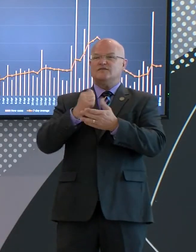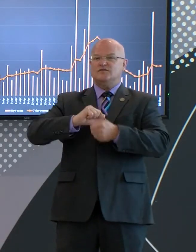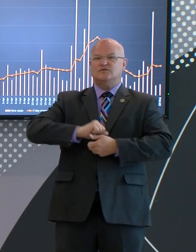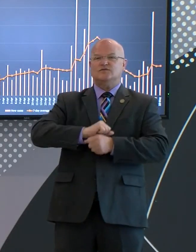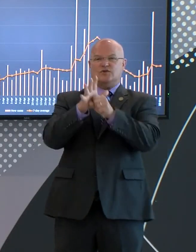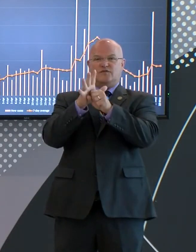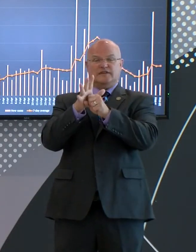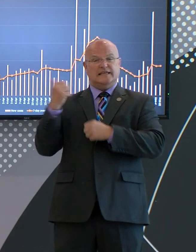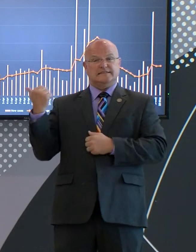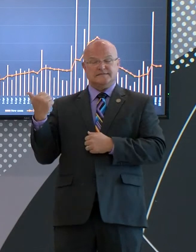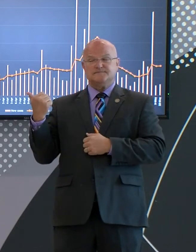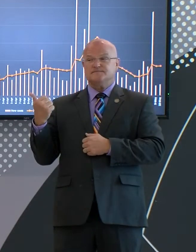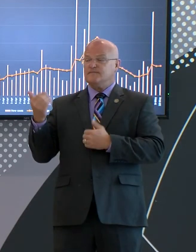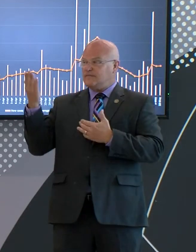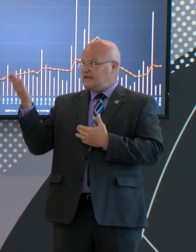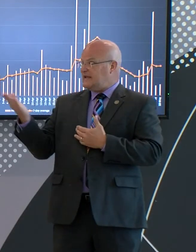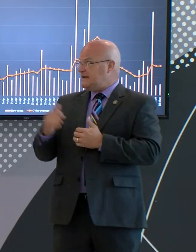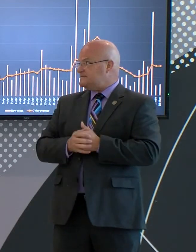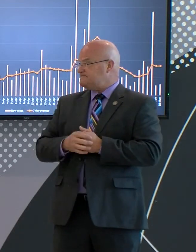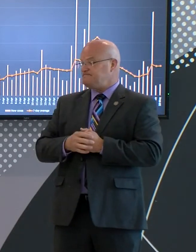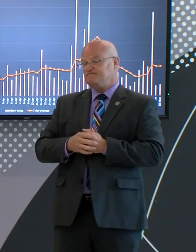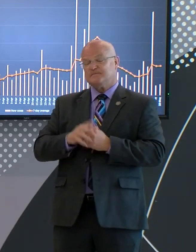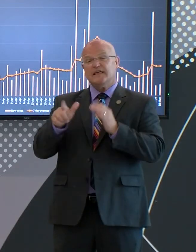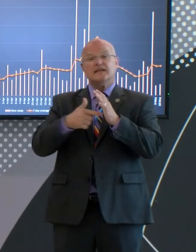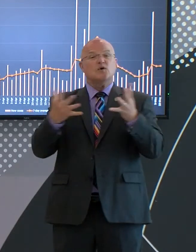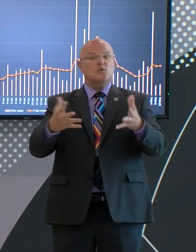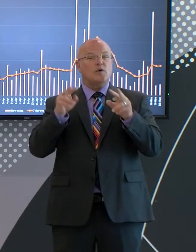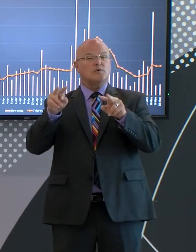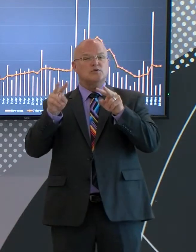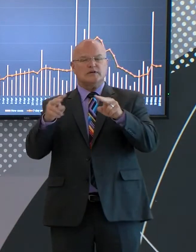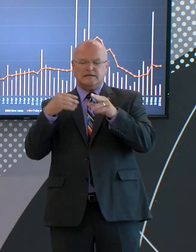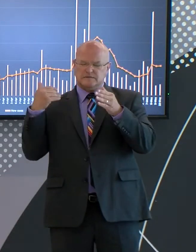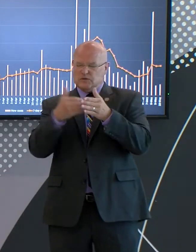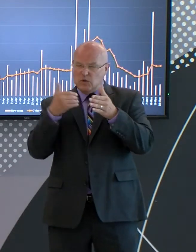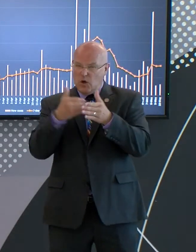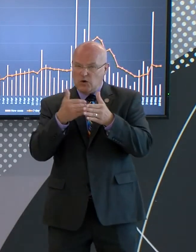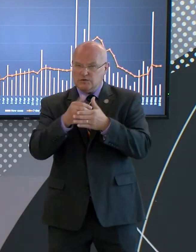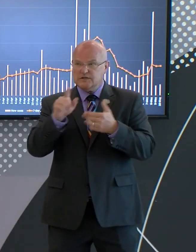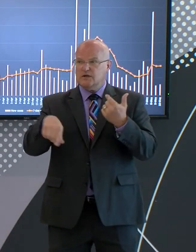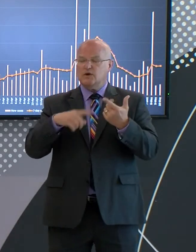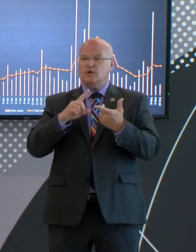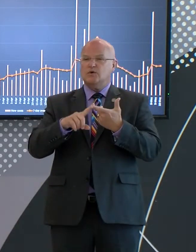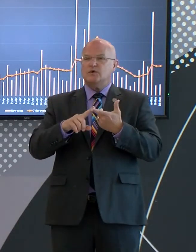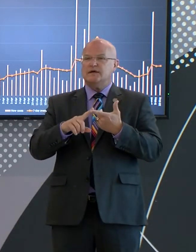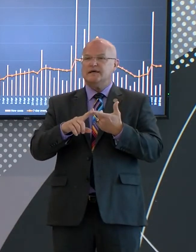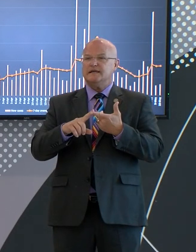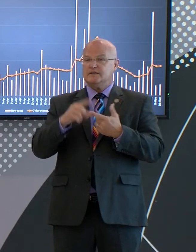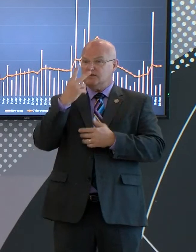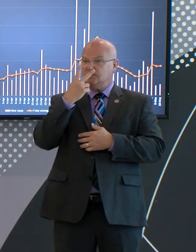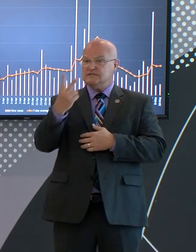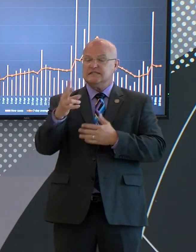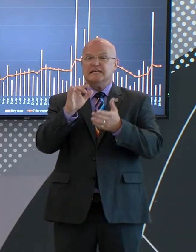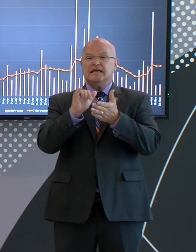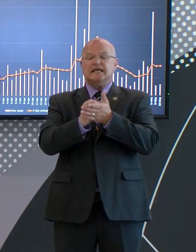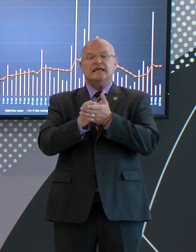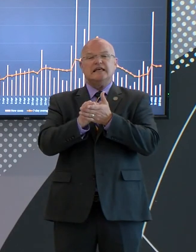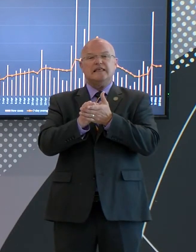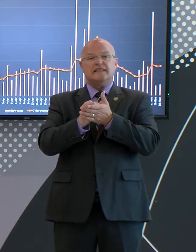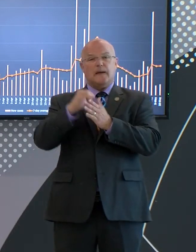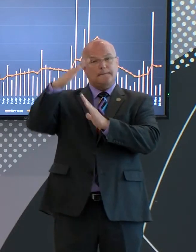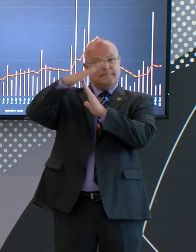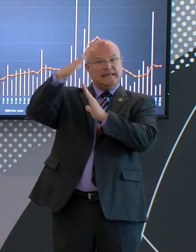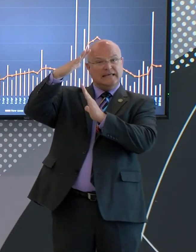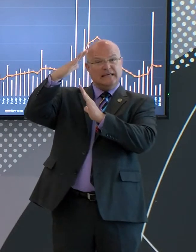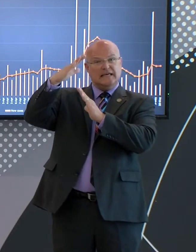COVID cases, and here this is what we look at very closely whenever you see the